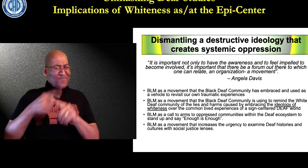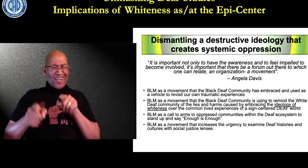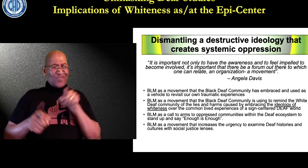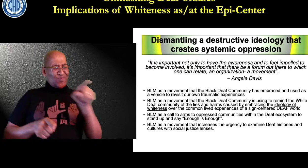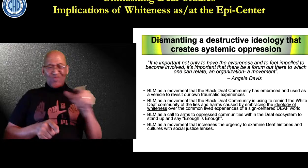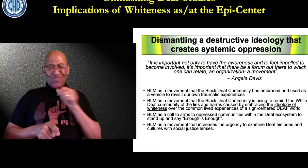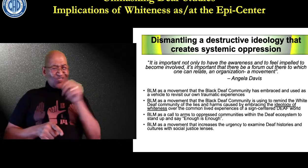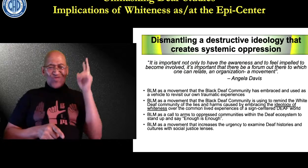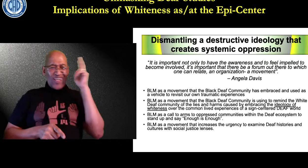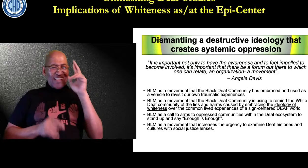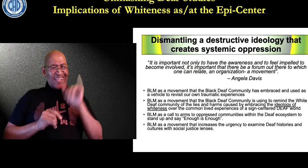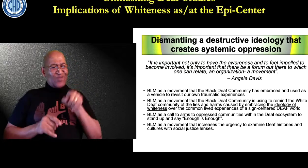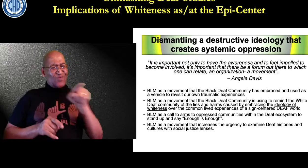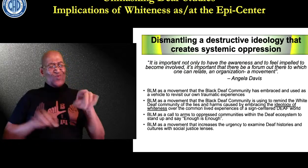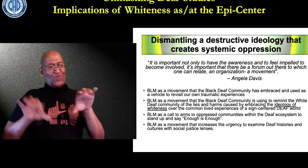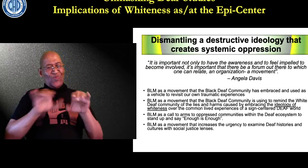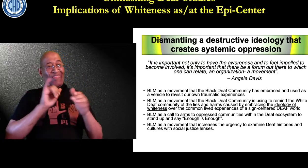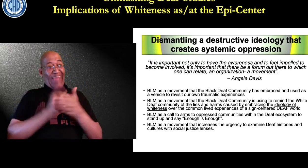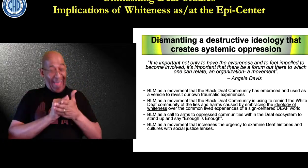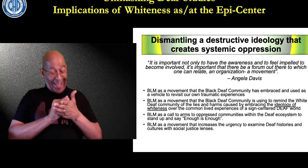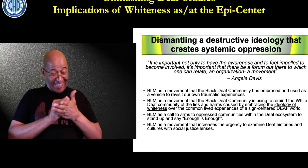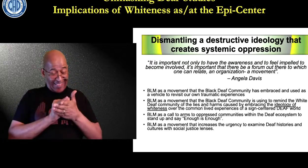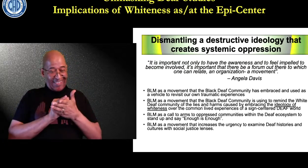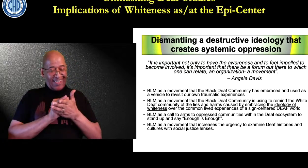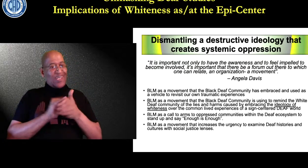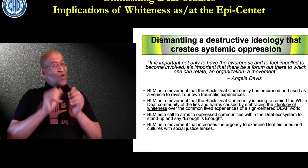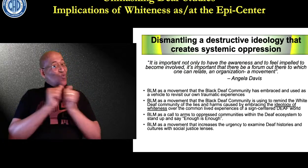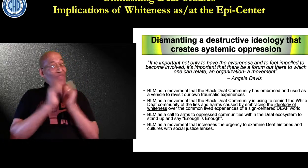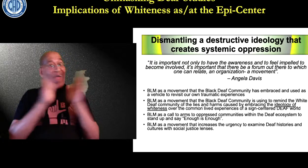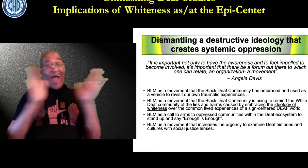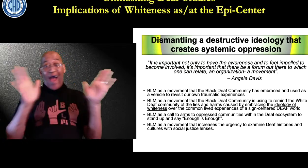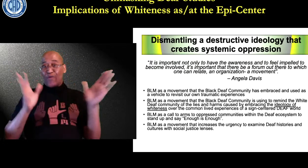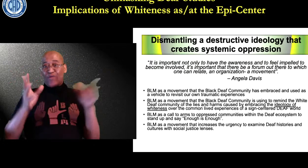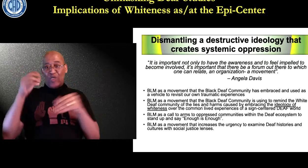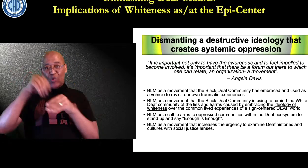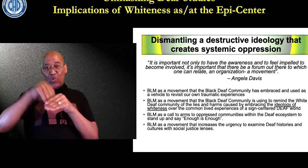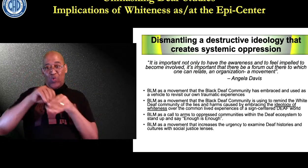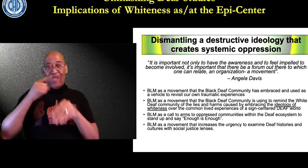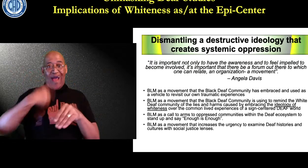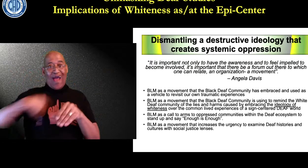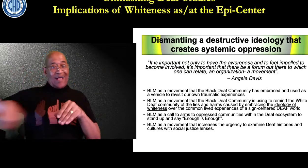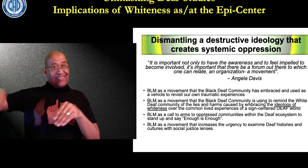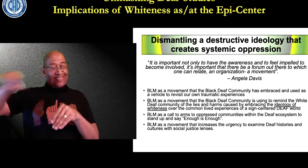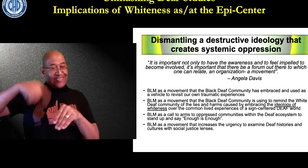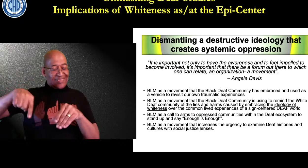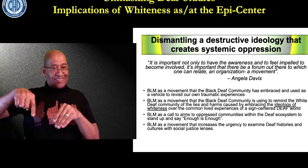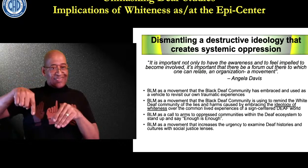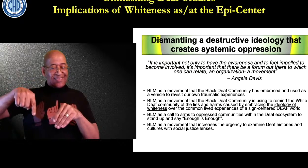And what they're thinking is literally being respectful, and they're not, and the reasons aren't right.